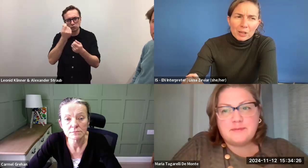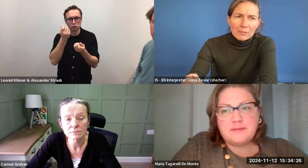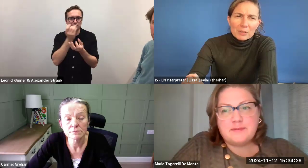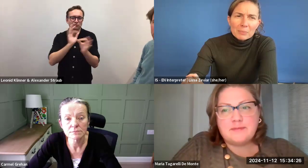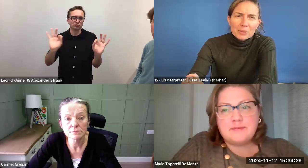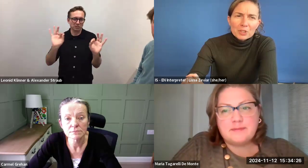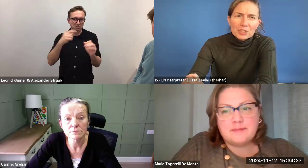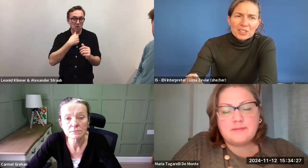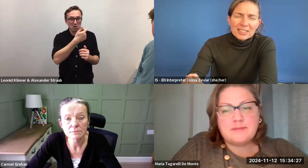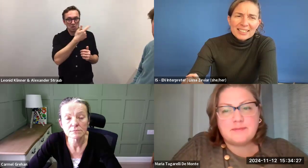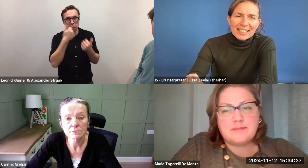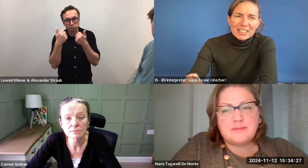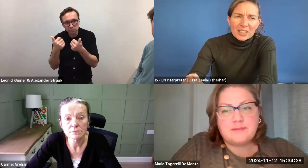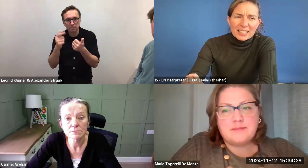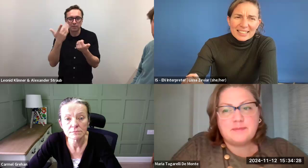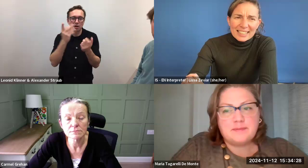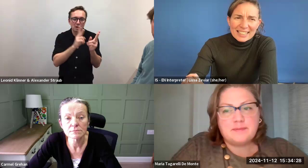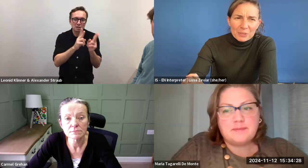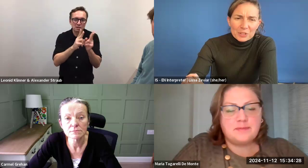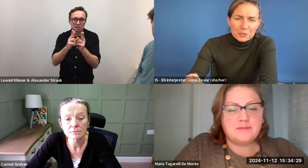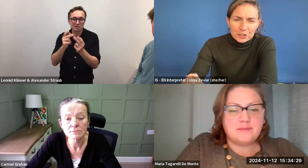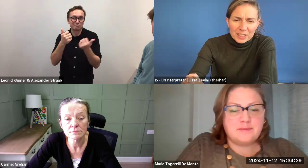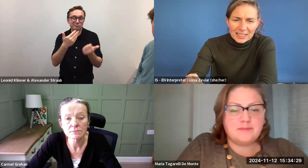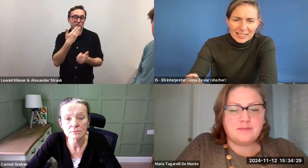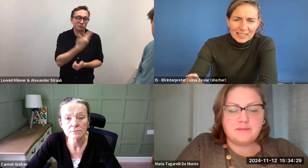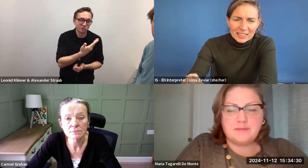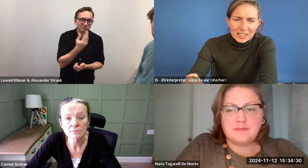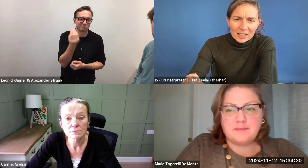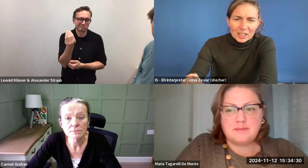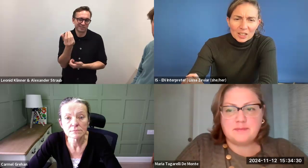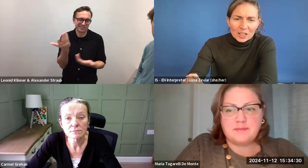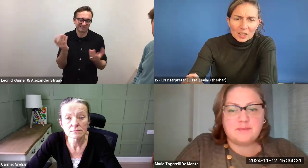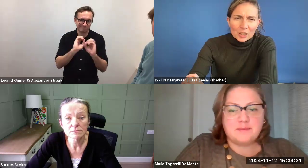one program I remember in the United States that was free